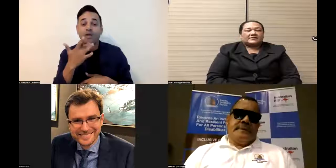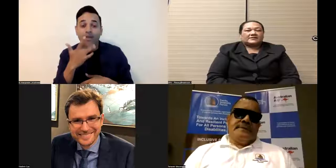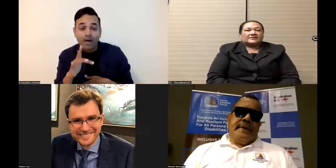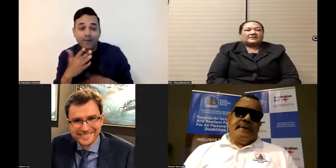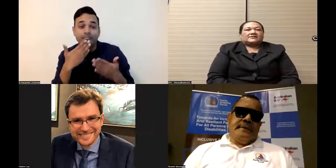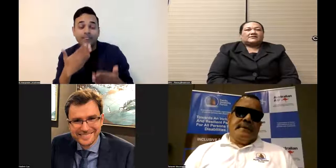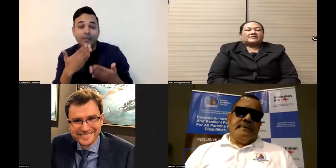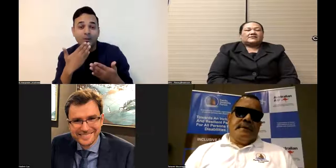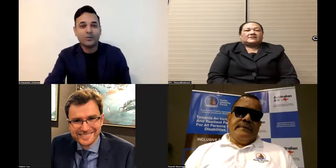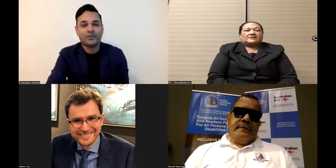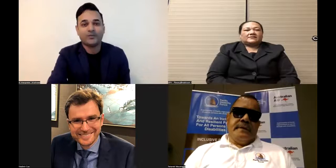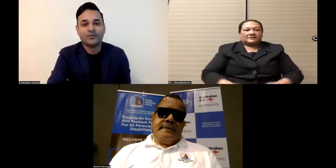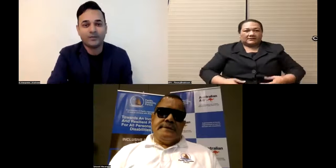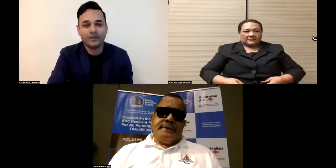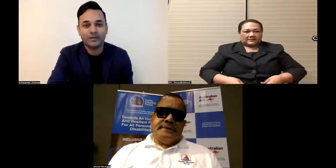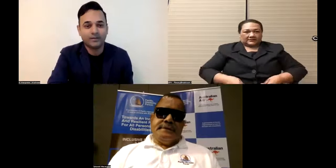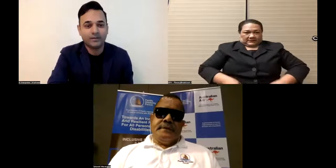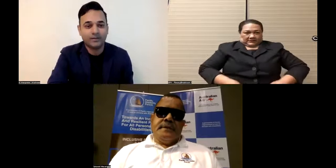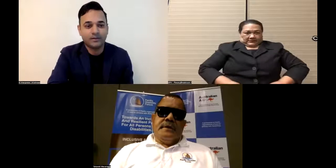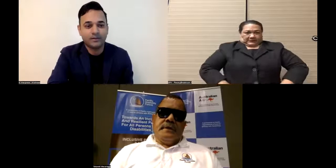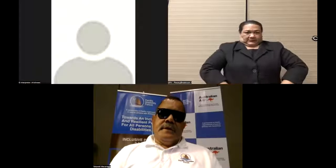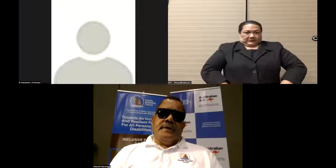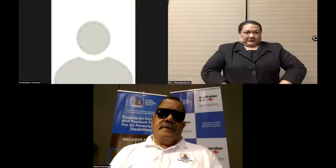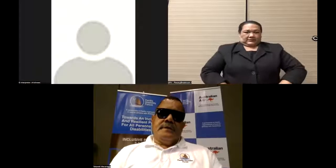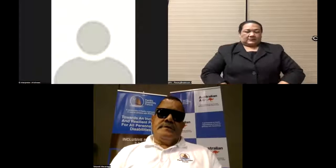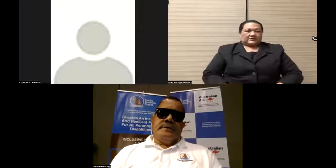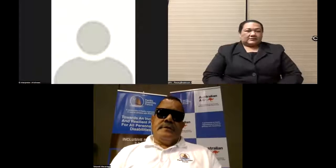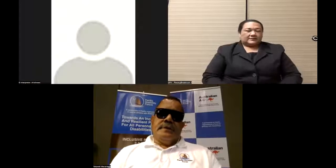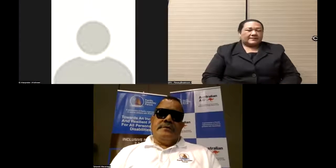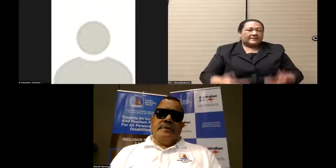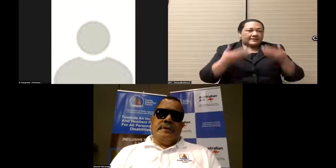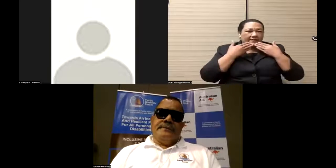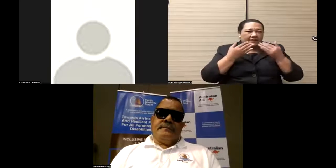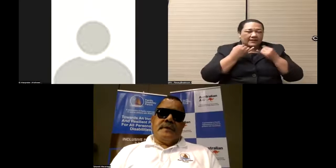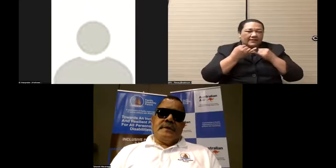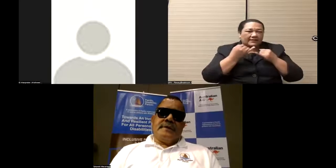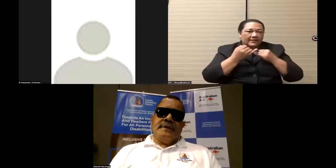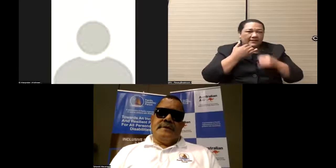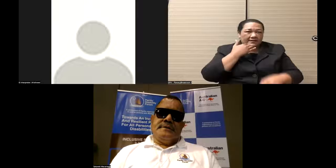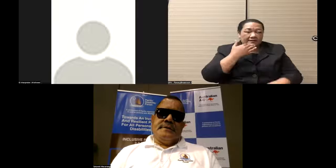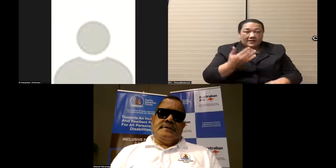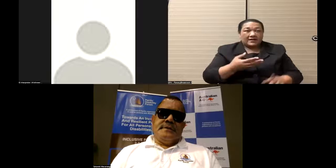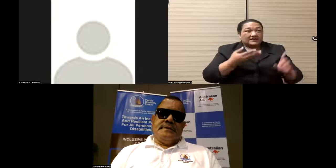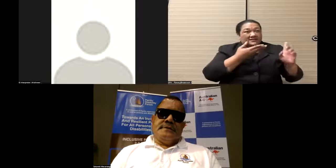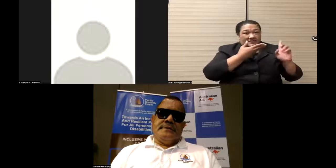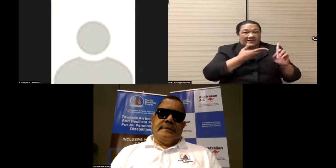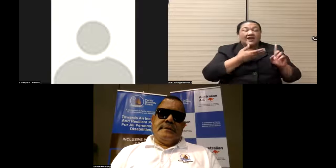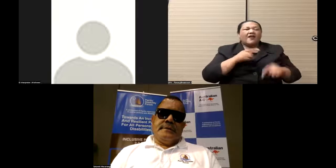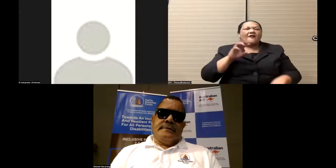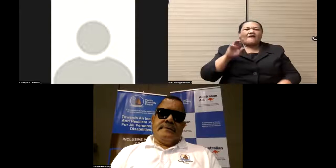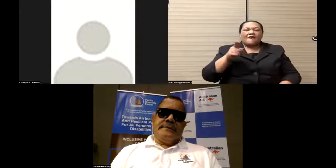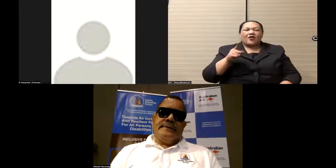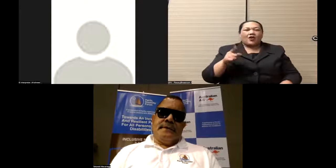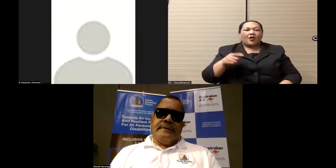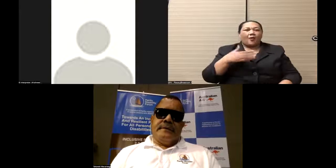Thank you very much, Vlad. Thank you for your well wishes. And thank you also to excellencies,